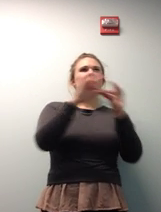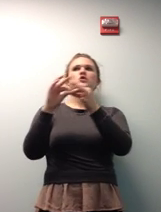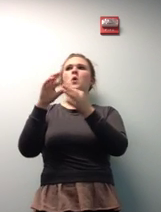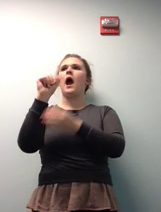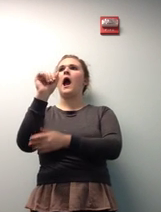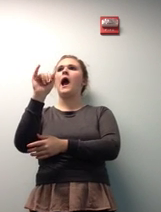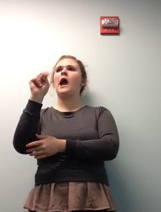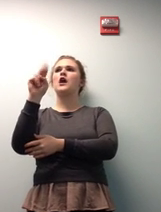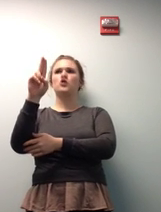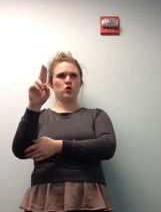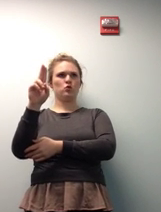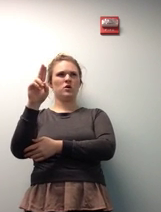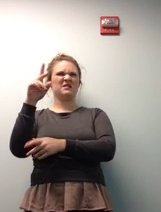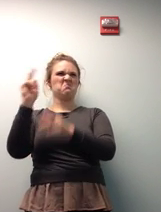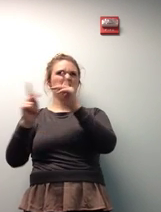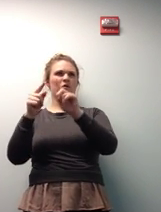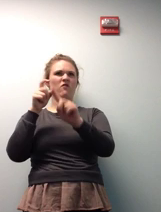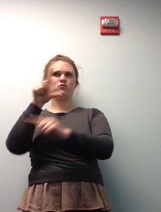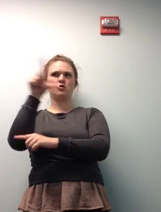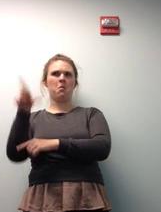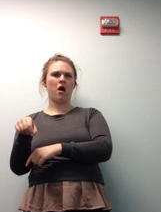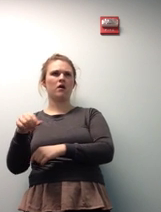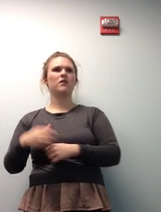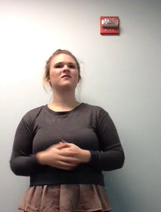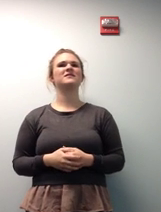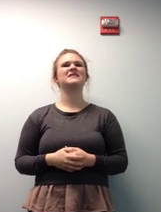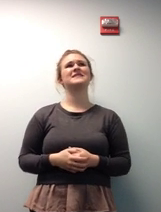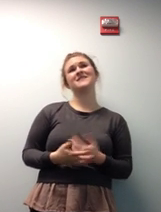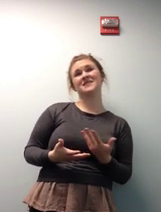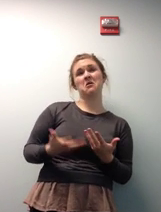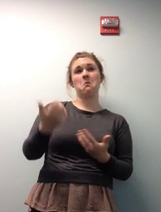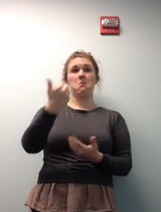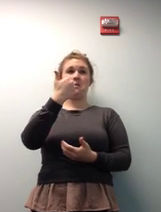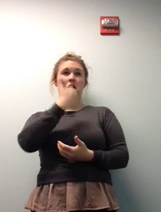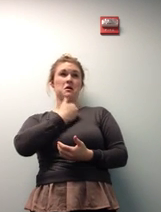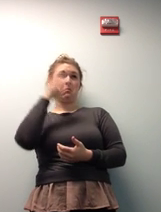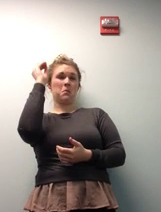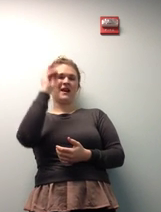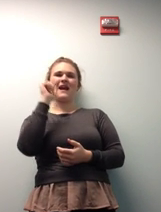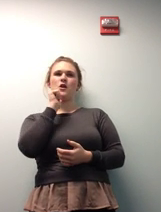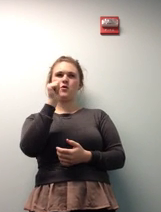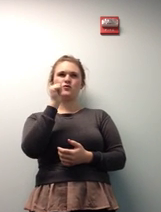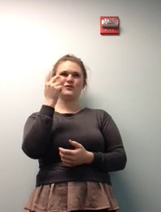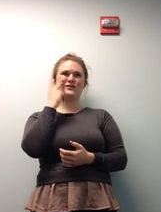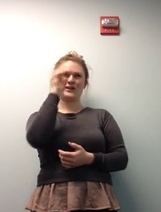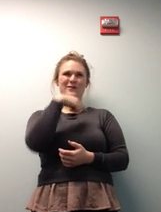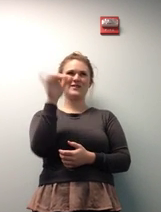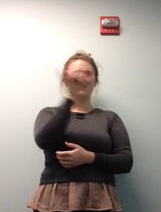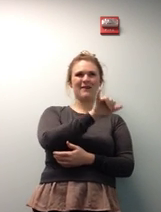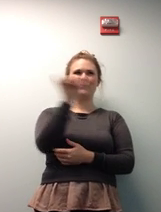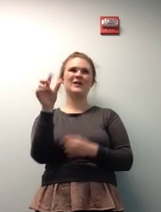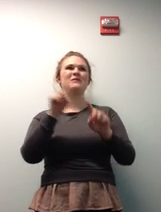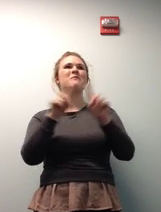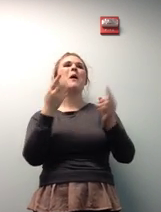Japan. Now, I don't really see the resemblance here, but it may be the reconstruction's lack of facial